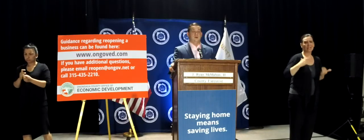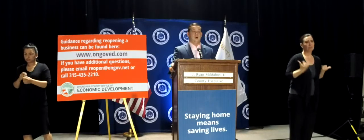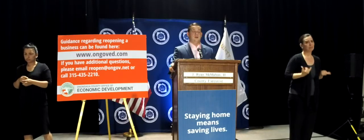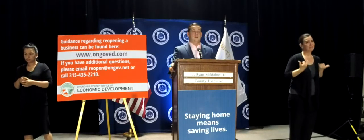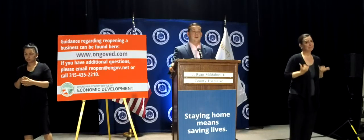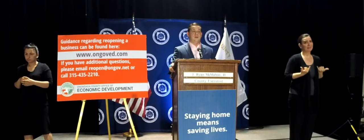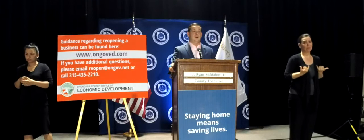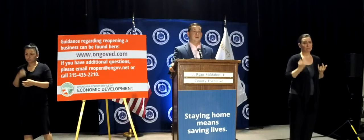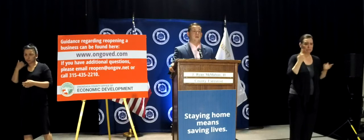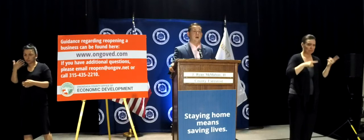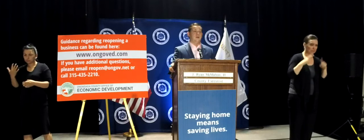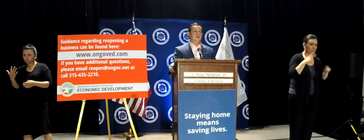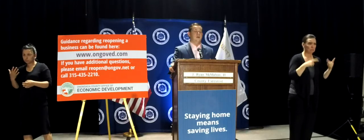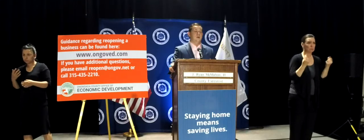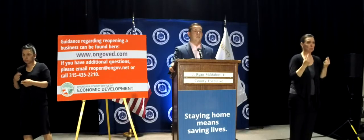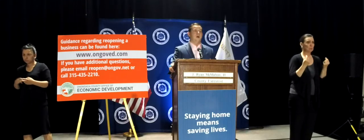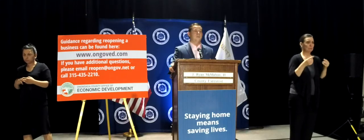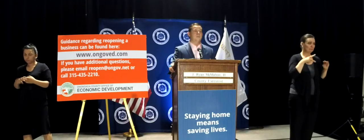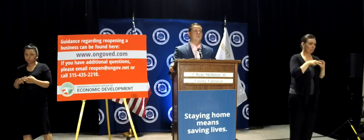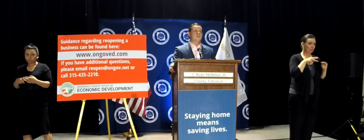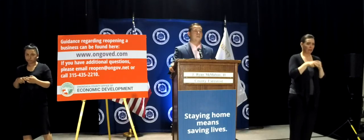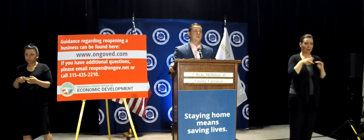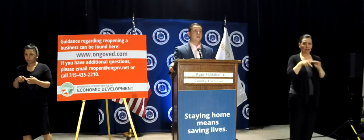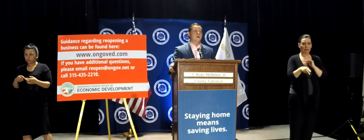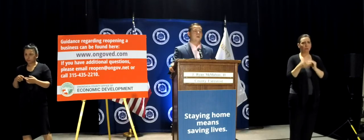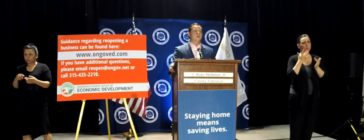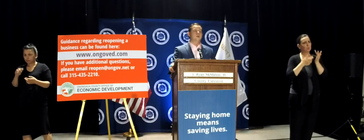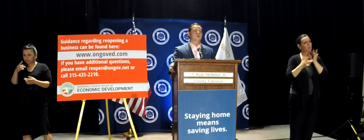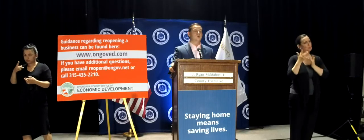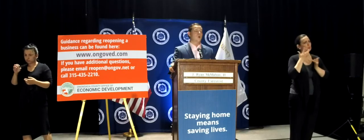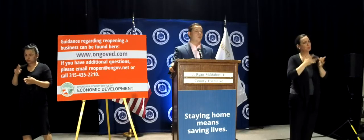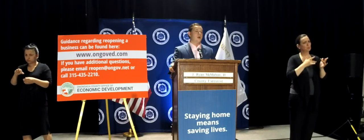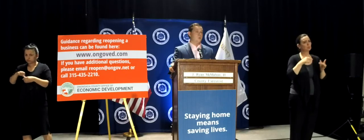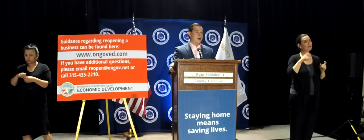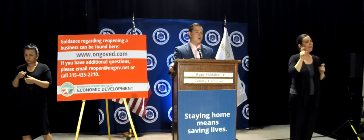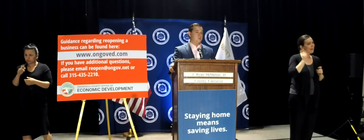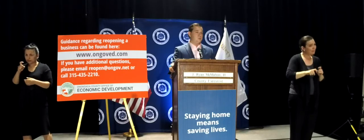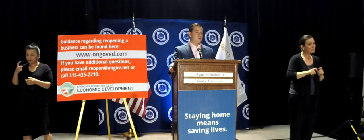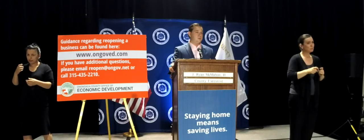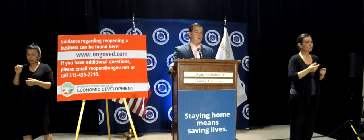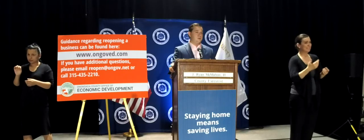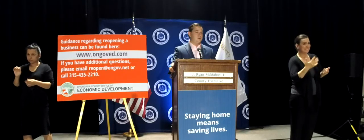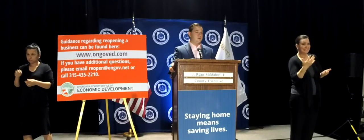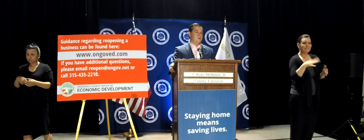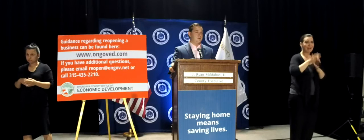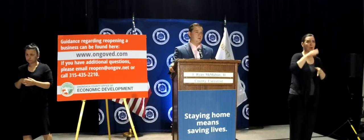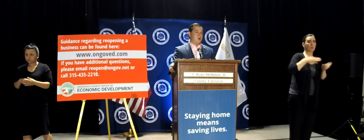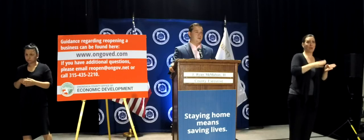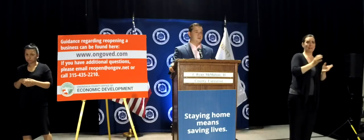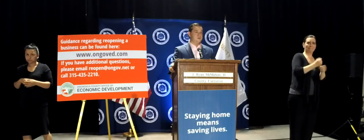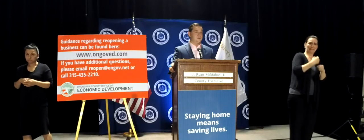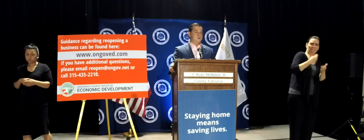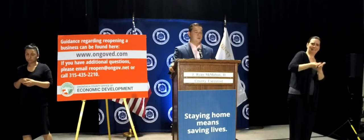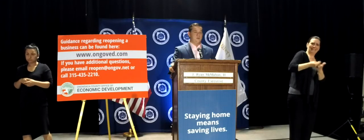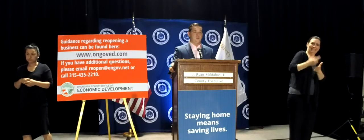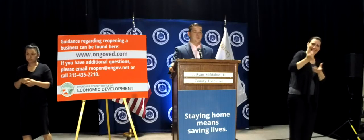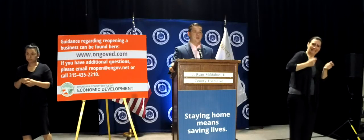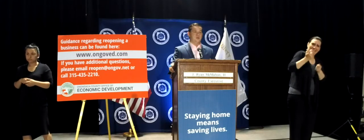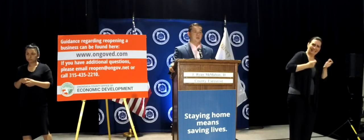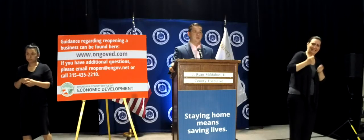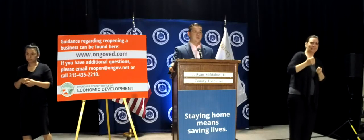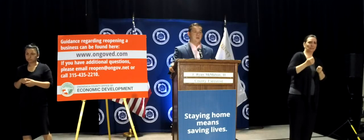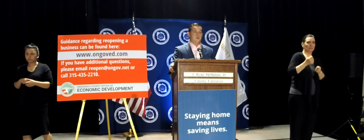We can cut and cut and cut, but there's no way around cuts in